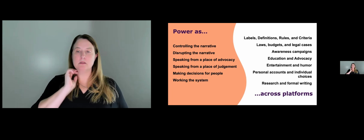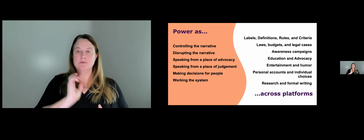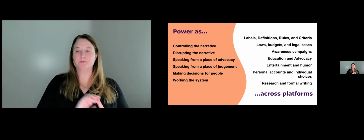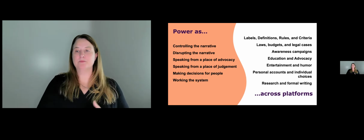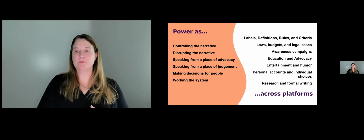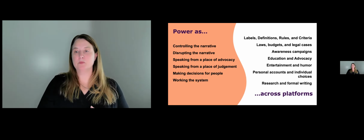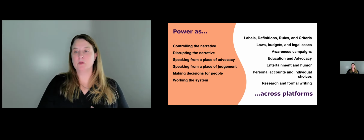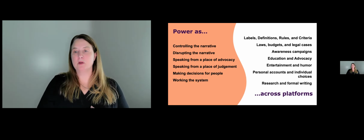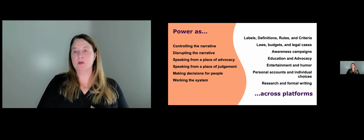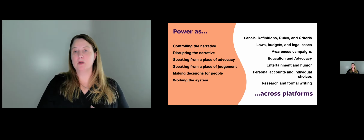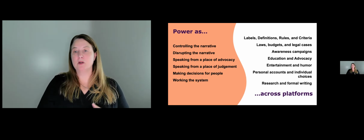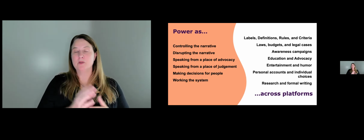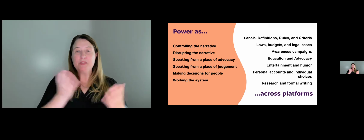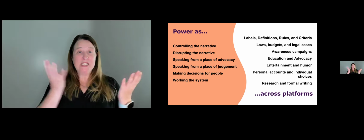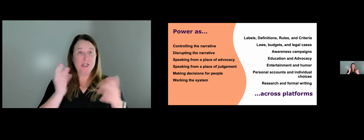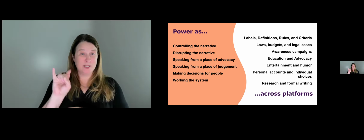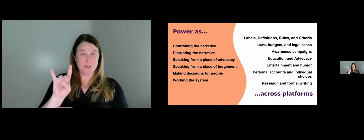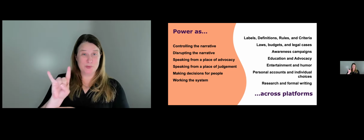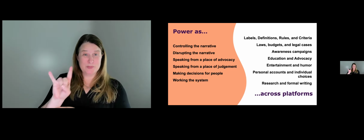important.